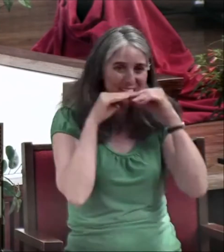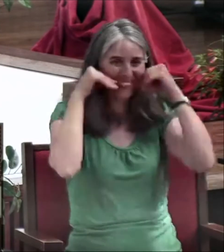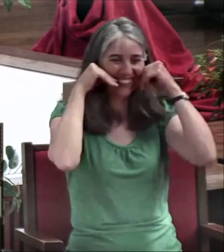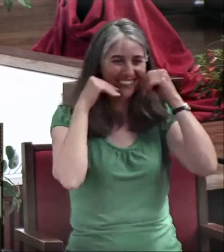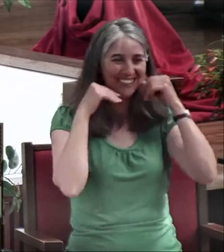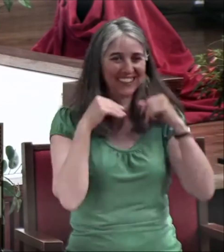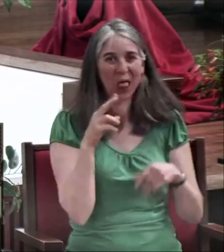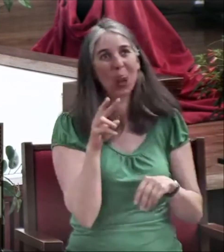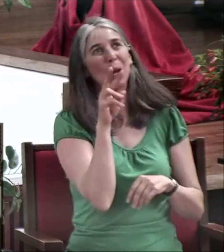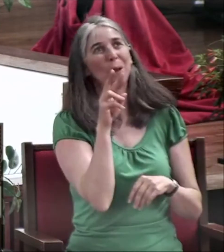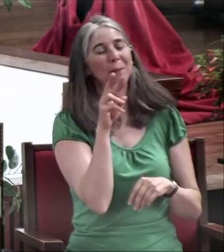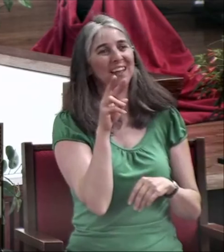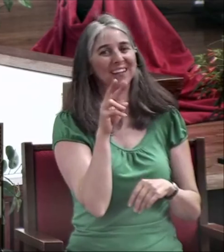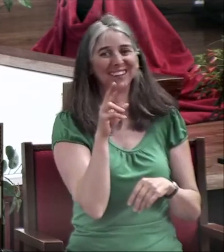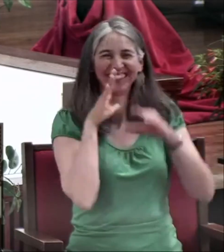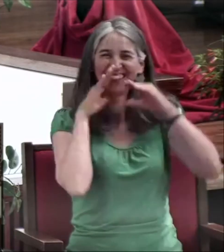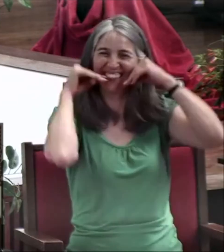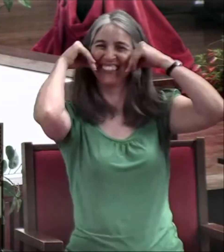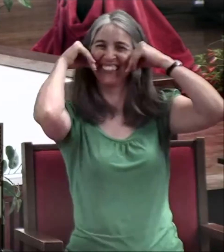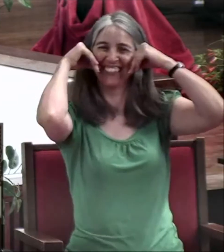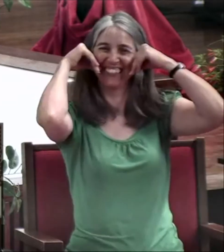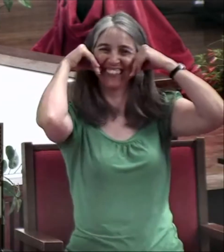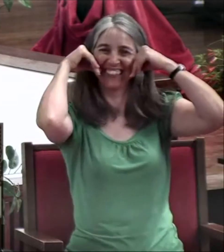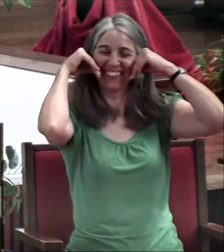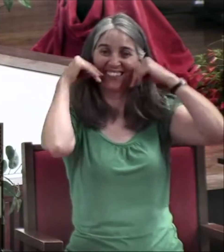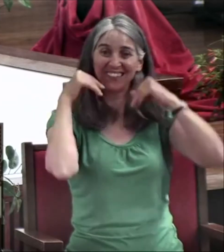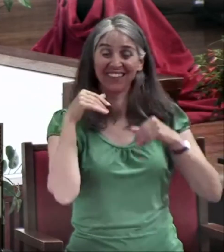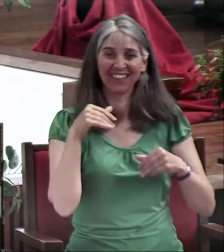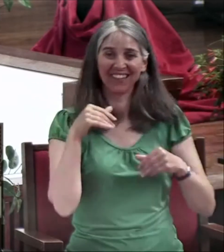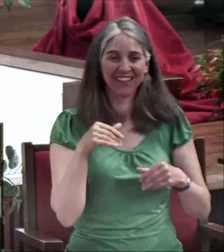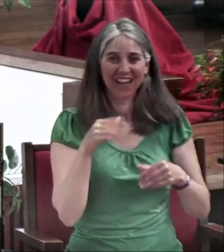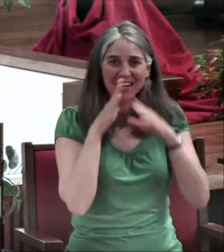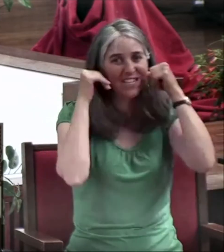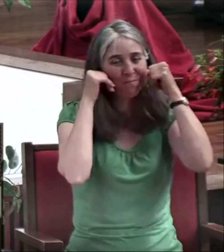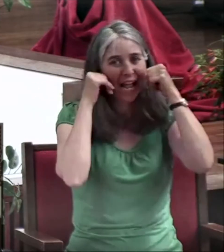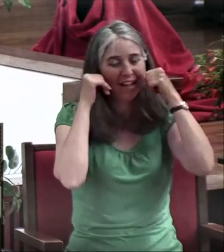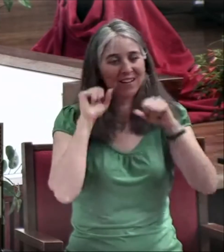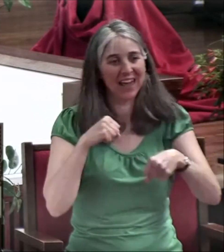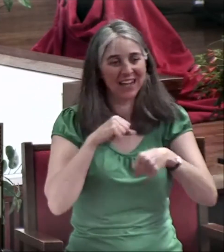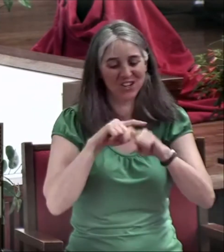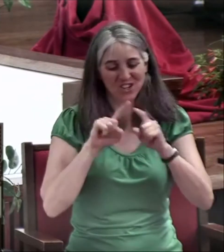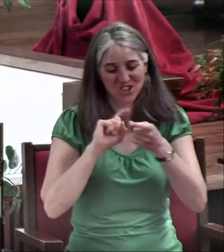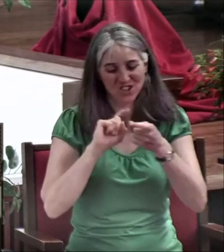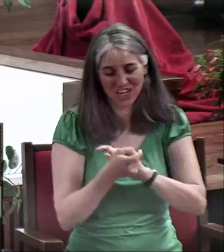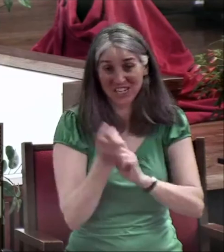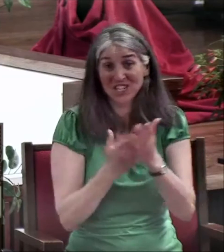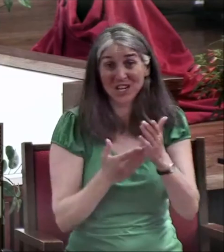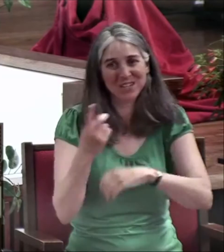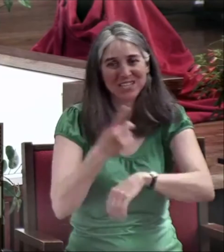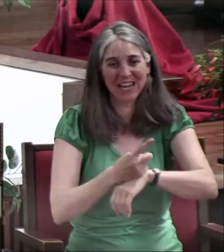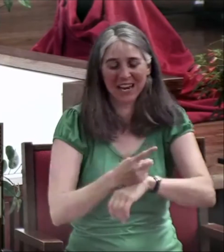up at me, and then she smiled. And a smile can make someone's day. So I don't care how old you are, a smile